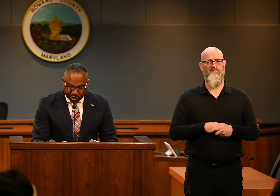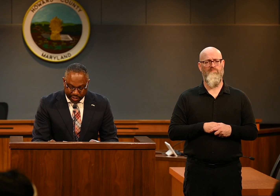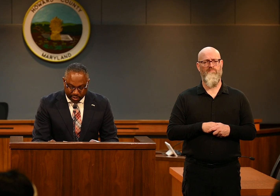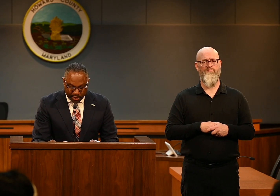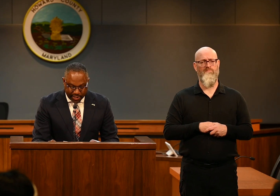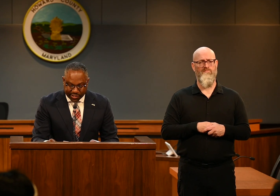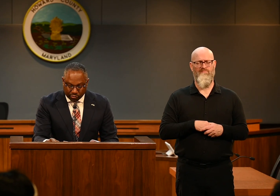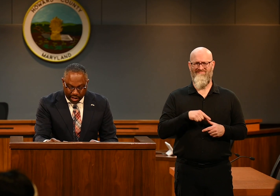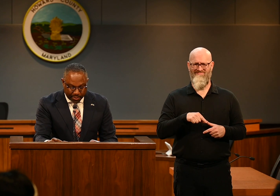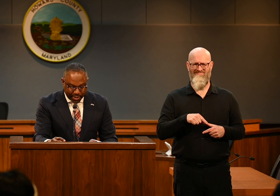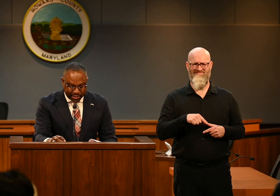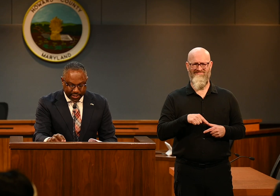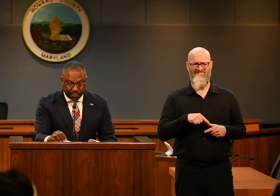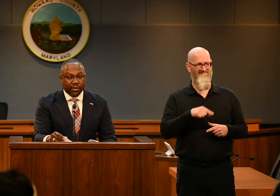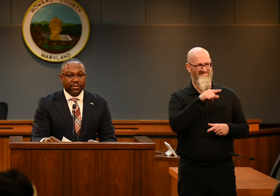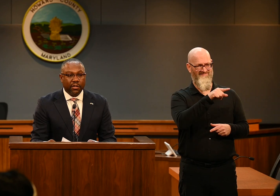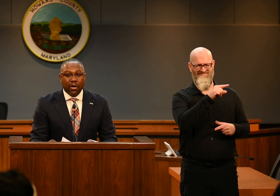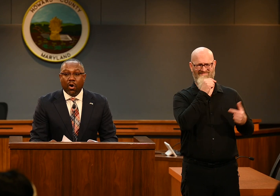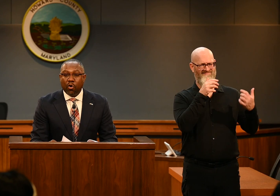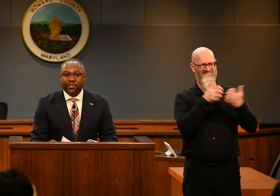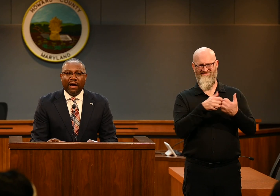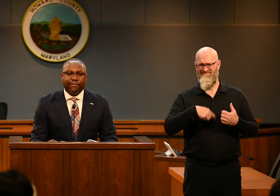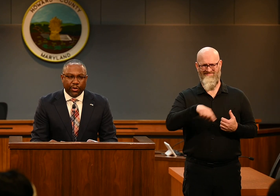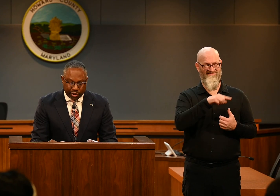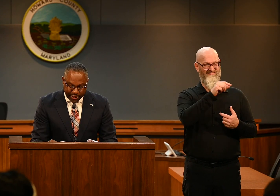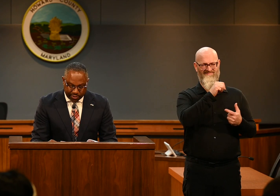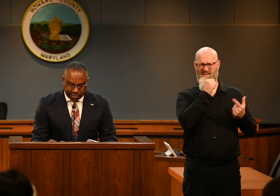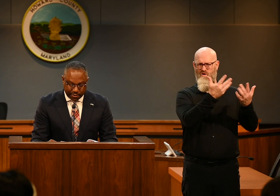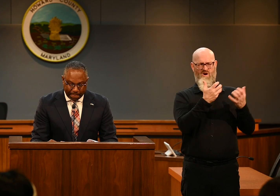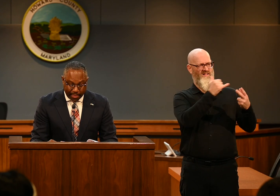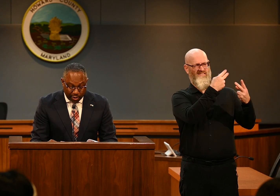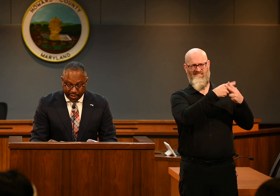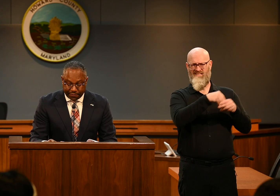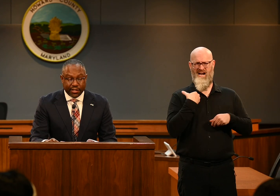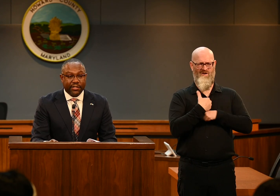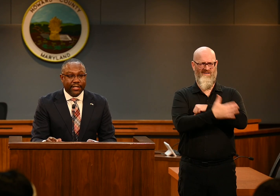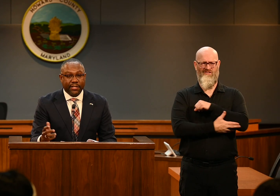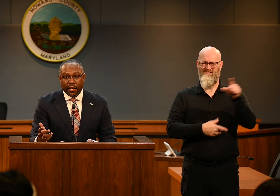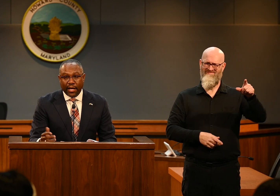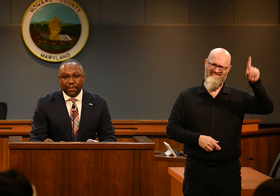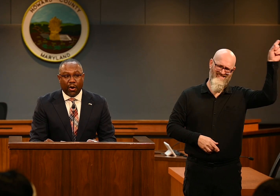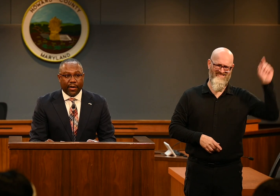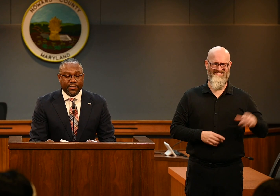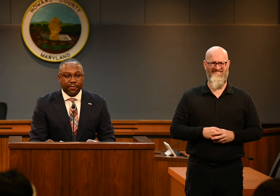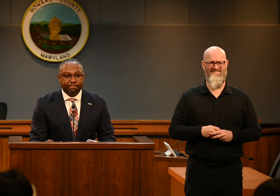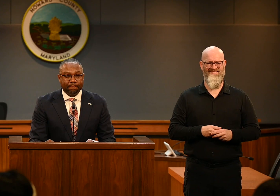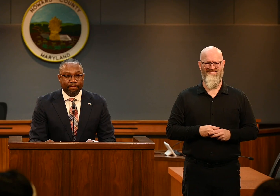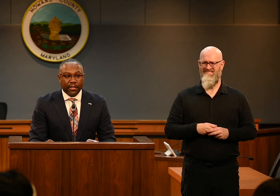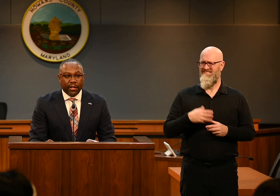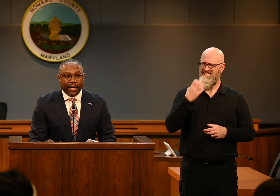my community and surrounding bustling neighborhoods, home to our future leaders, healthcare facilities, and